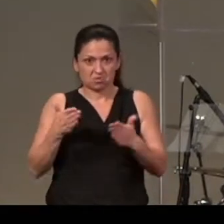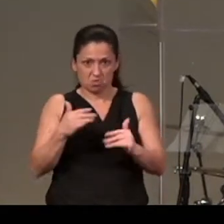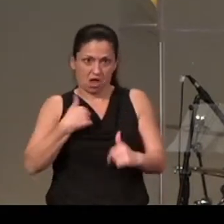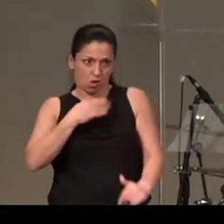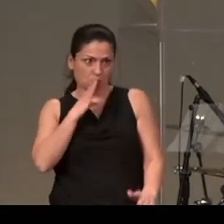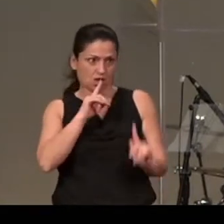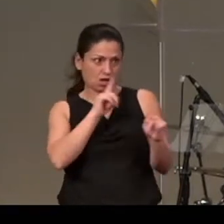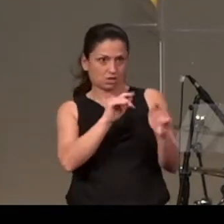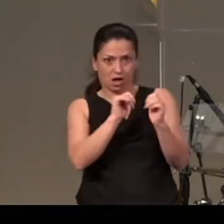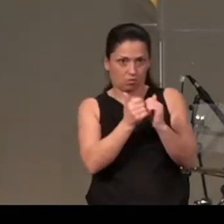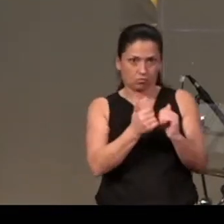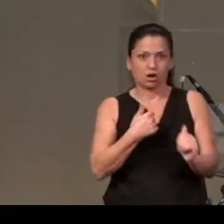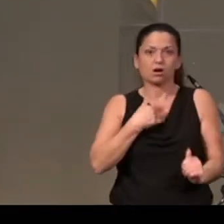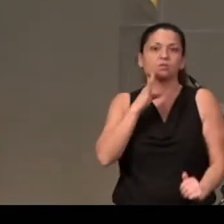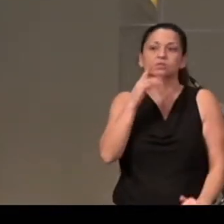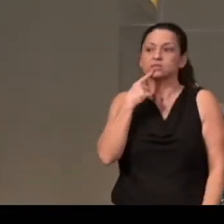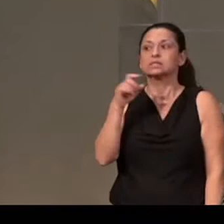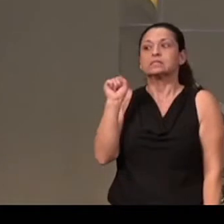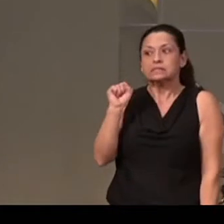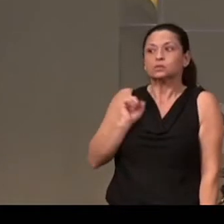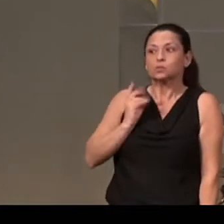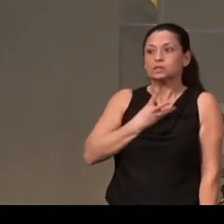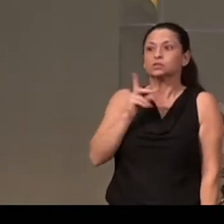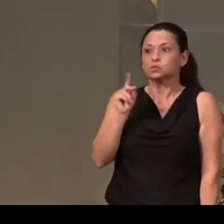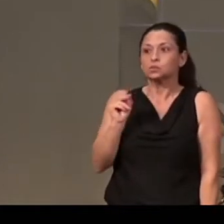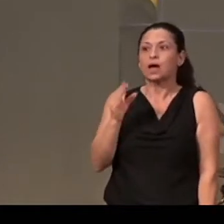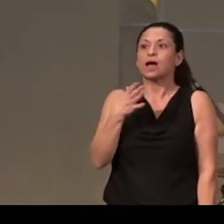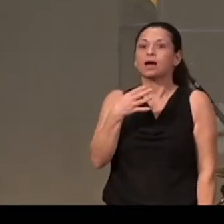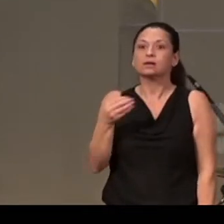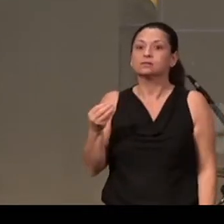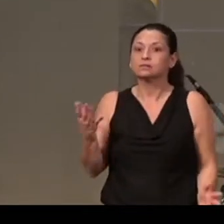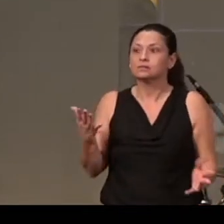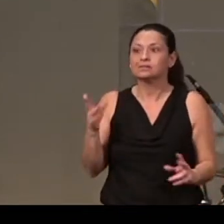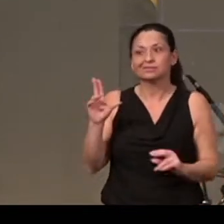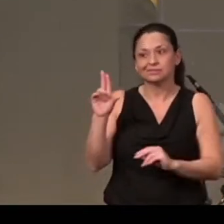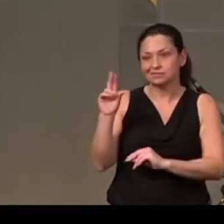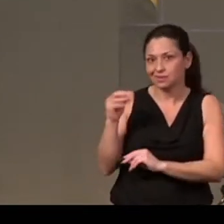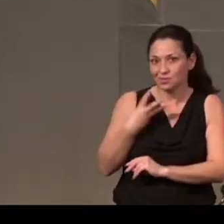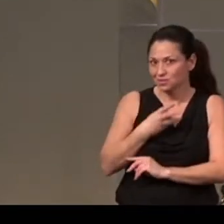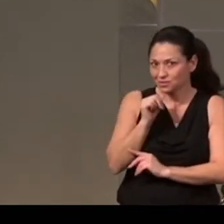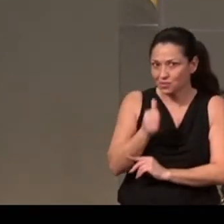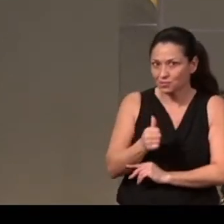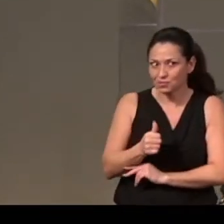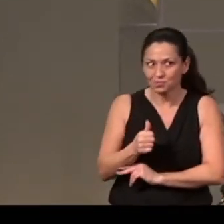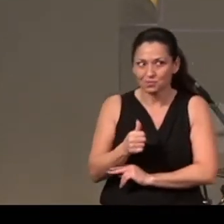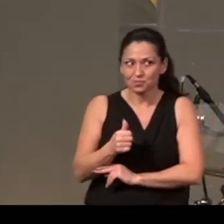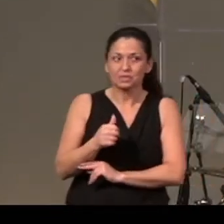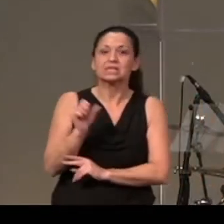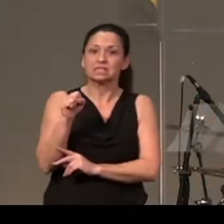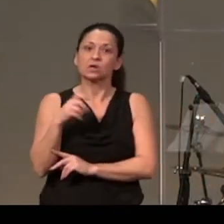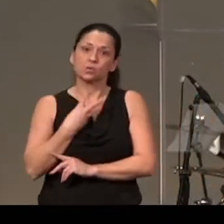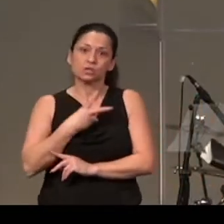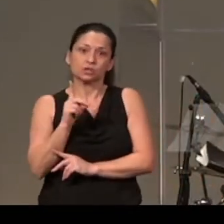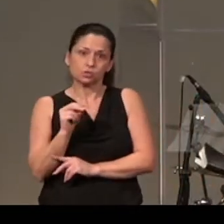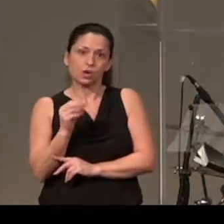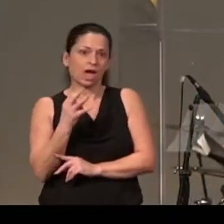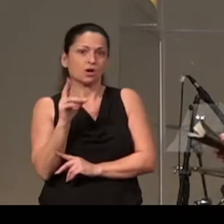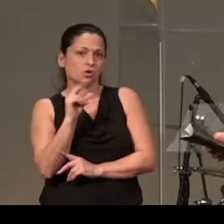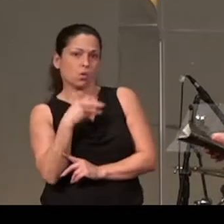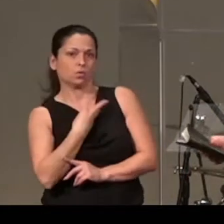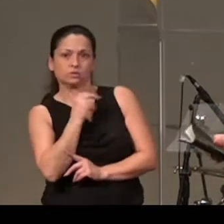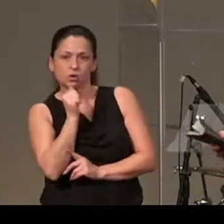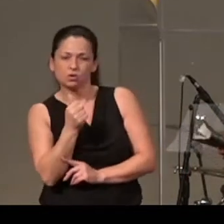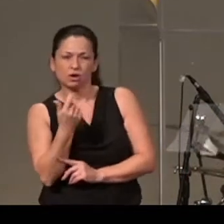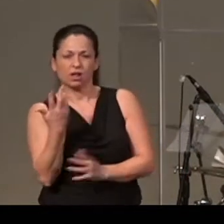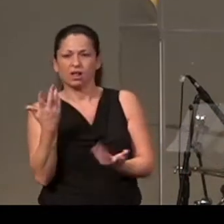question is I would say, yes, we do. And no, we don't. Yes, we do, and no, we don't. And you would say,